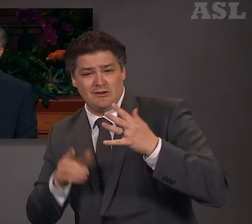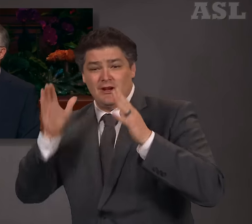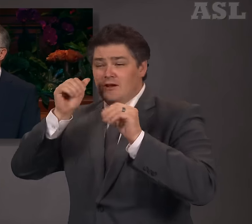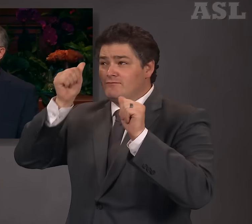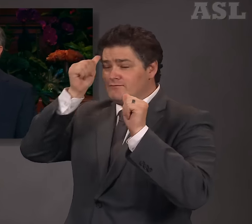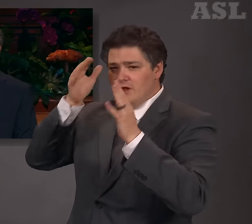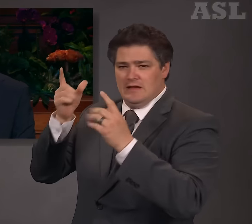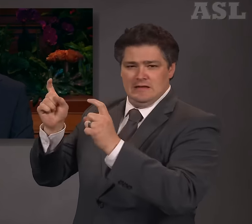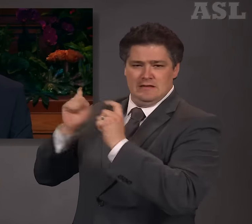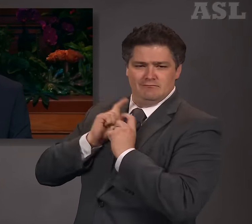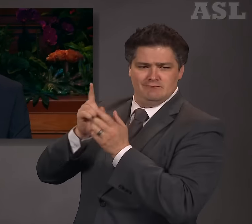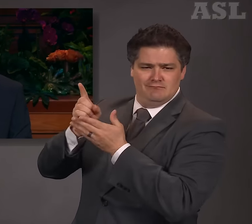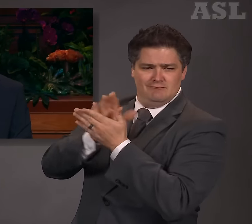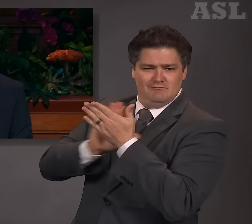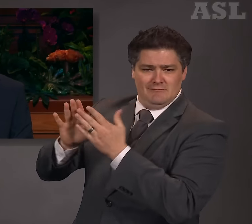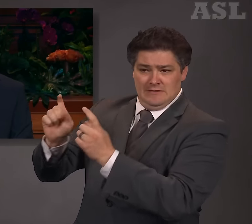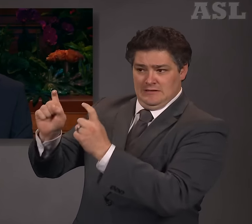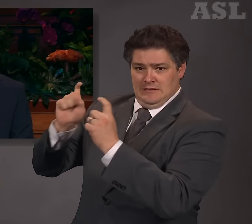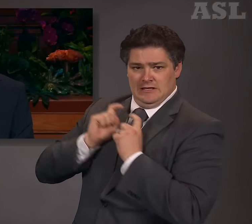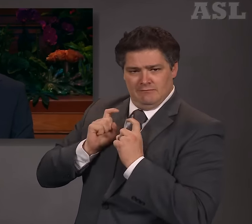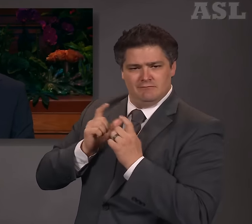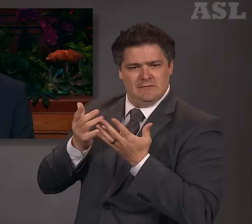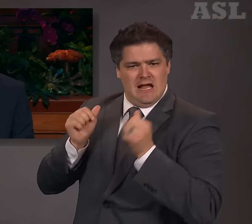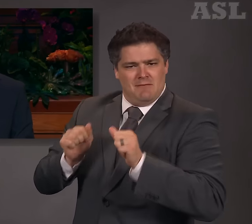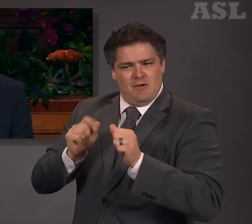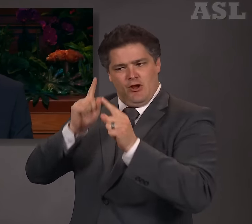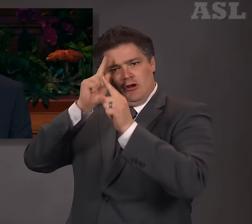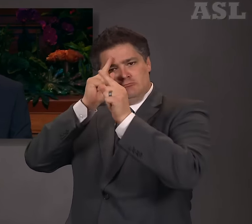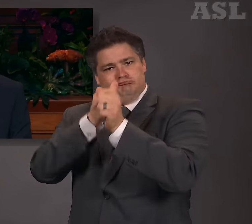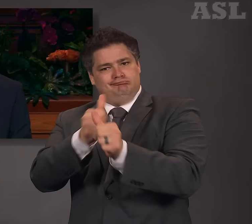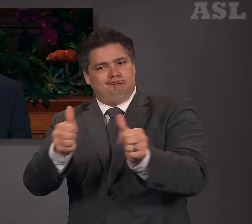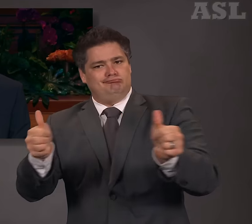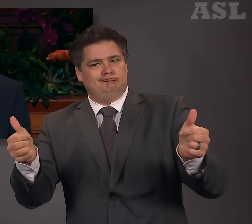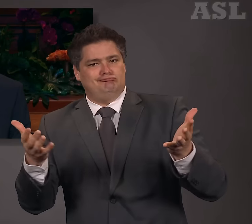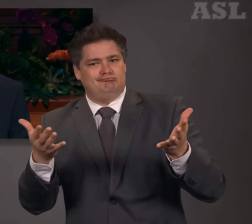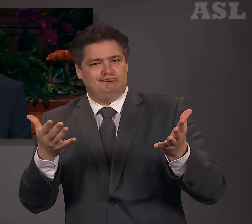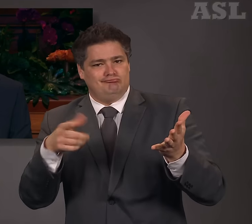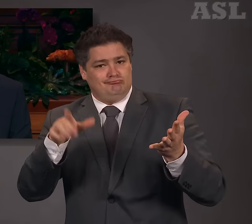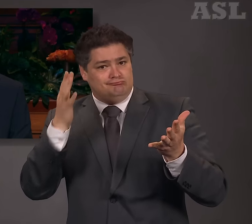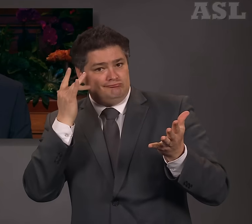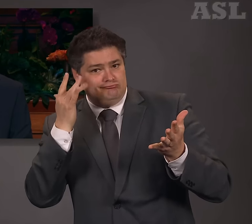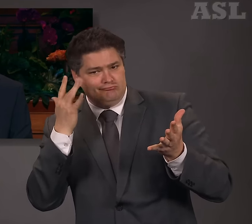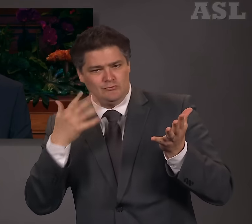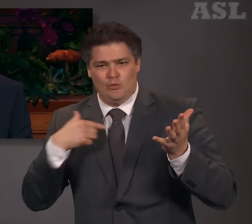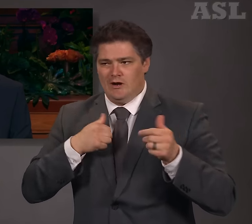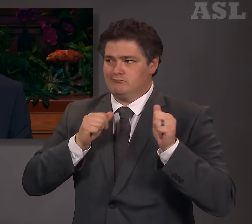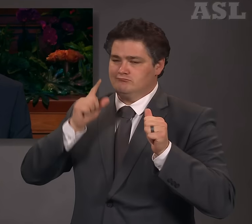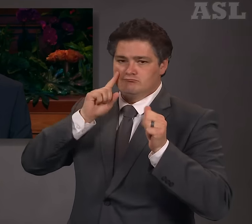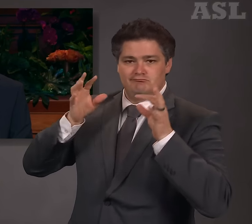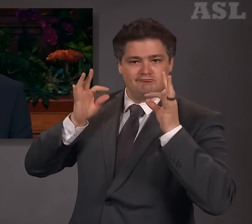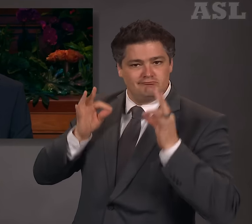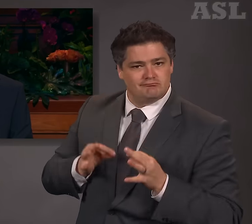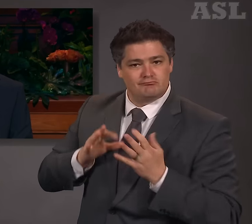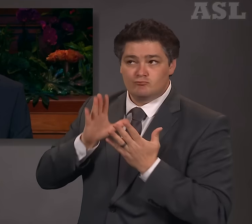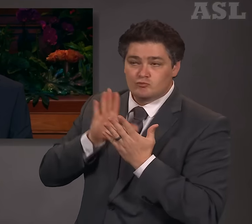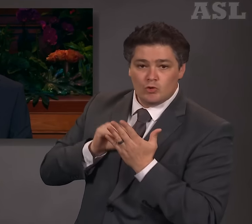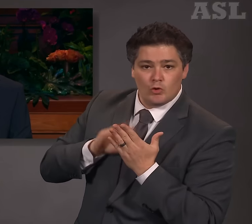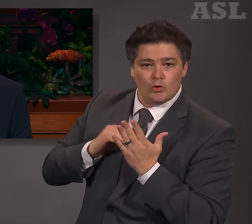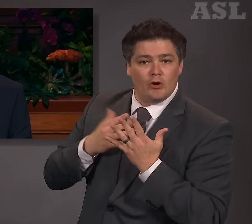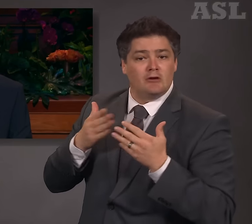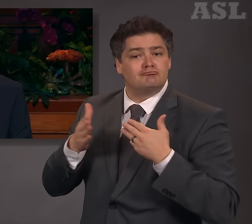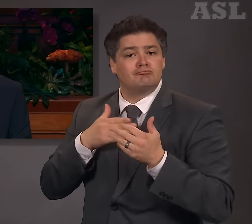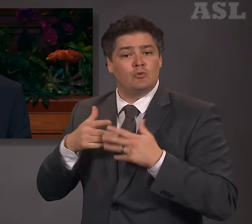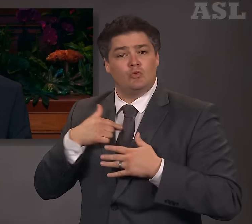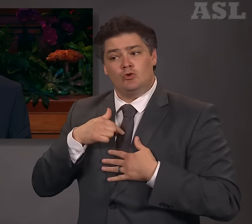Life is all about making choices. Our Father in heaven gave us the divine gift of agency